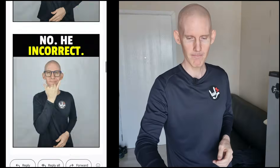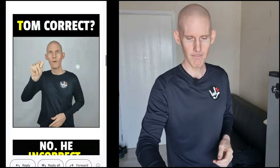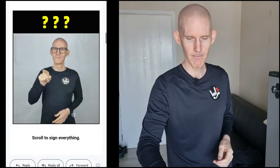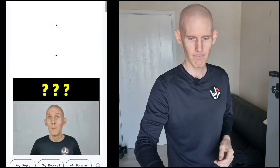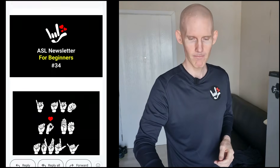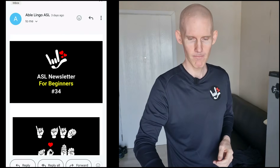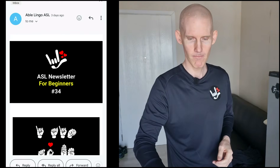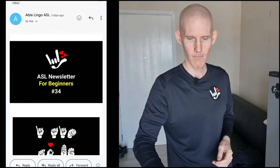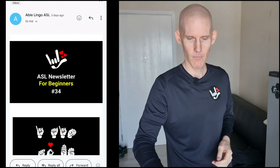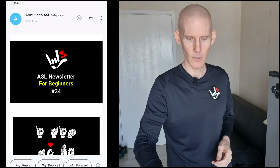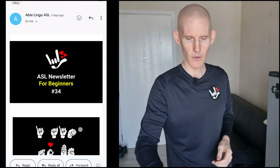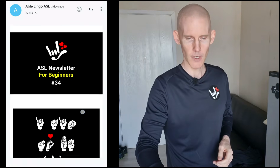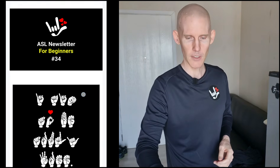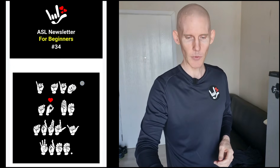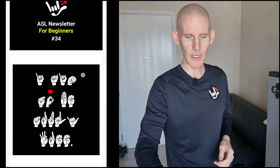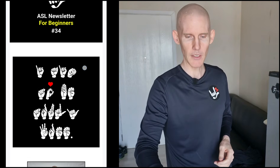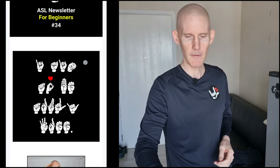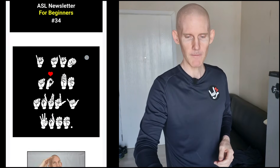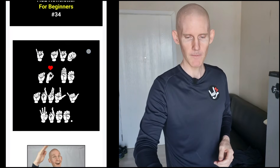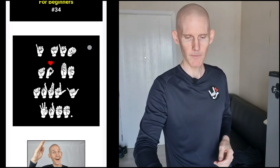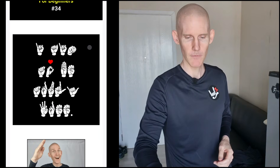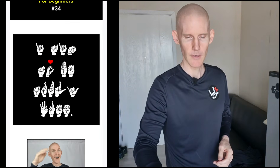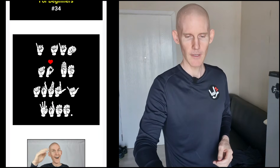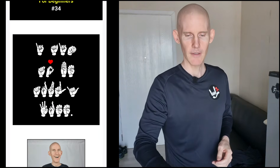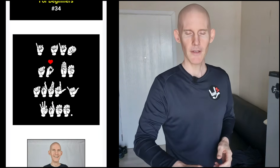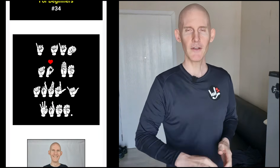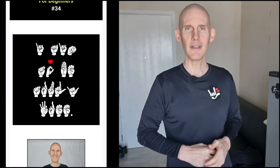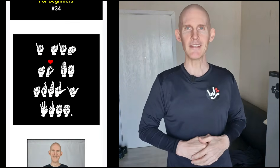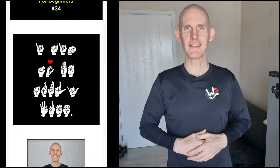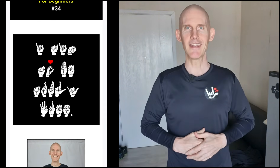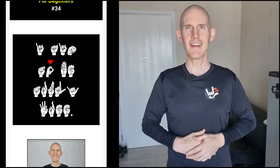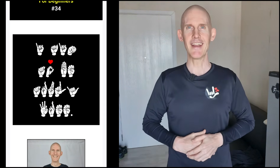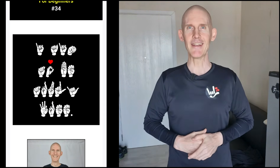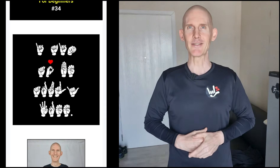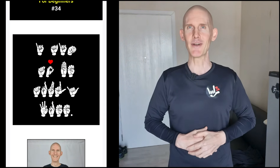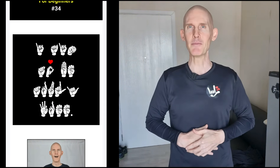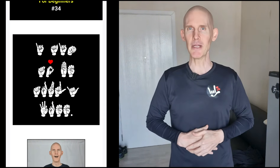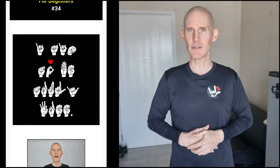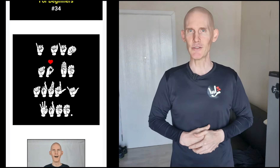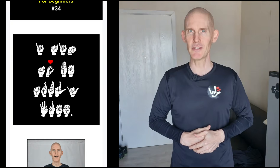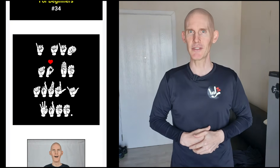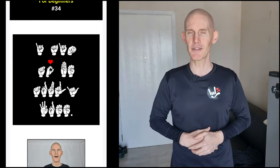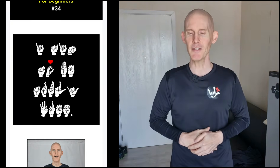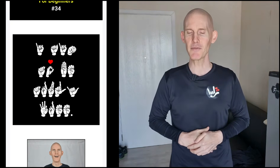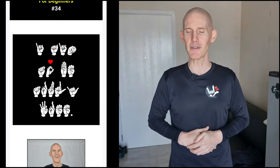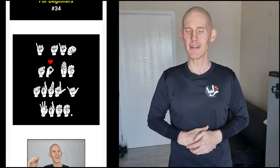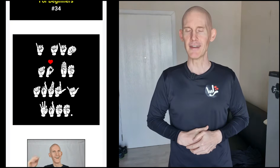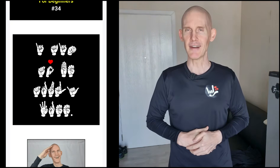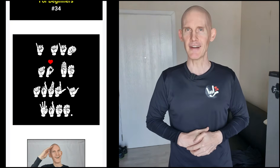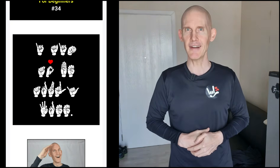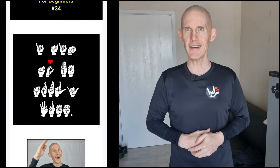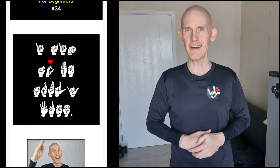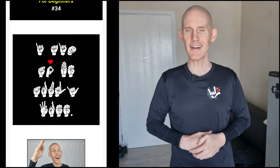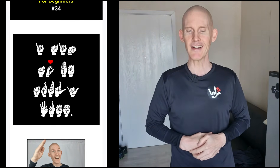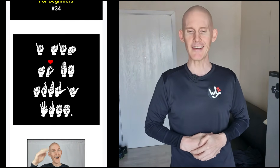up. All right, at the beginning, there is an ASL Message Decipher.